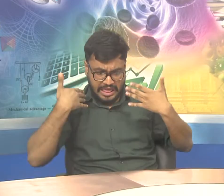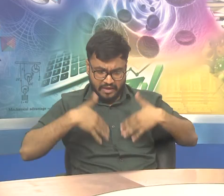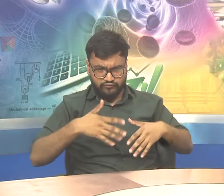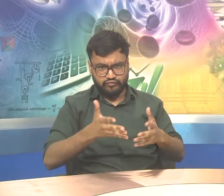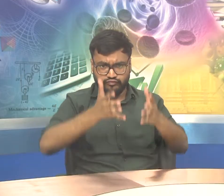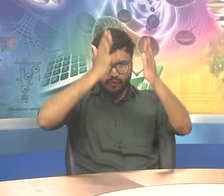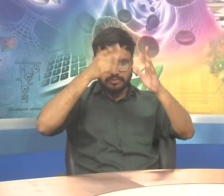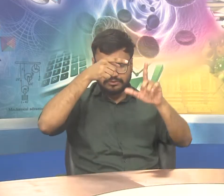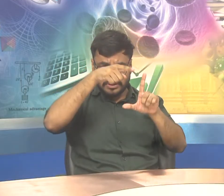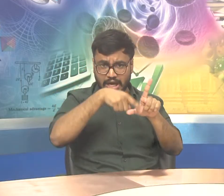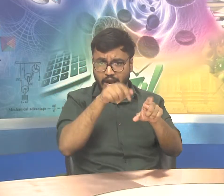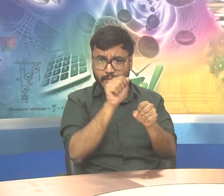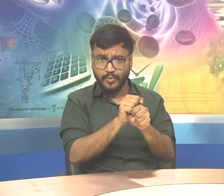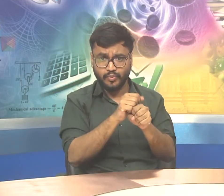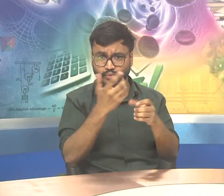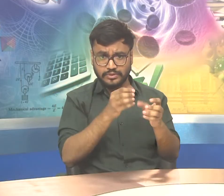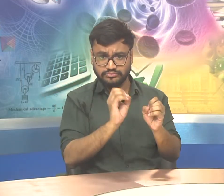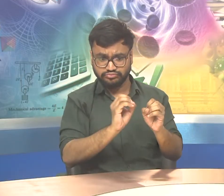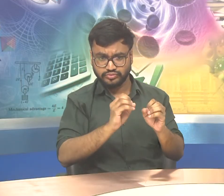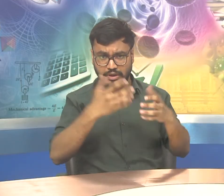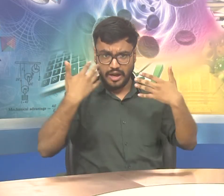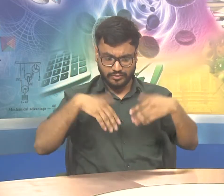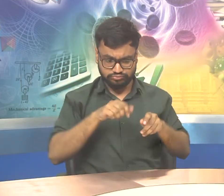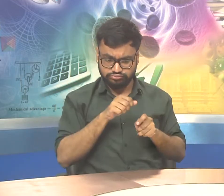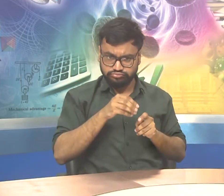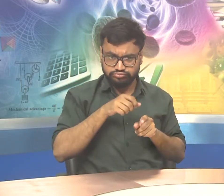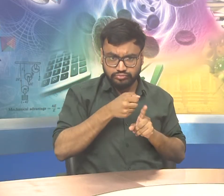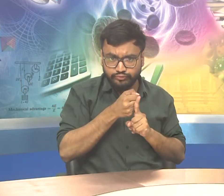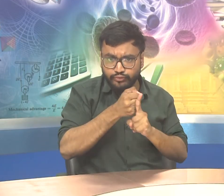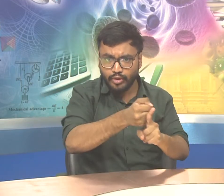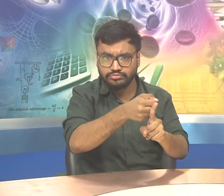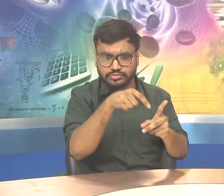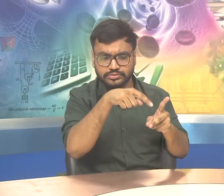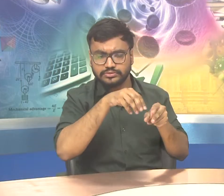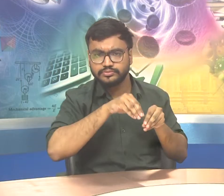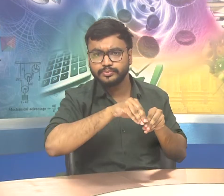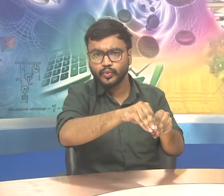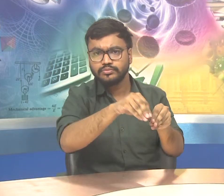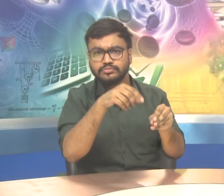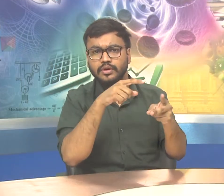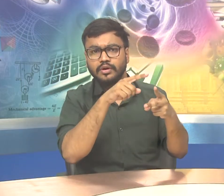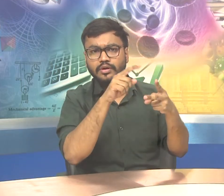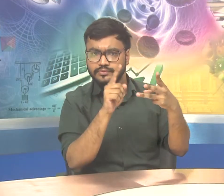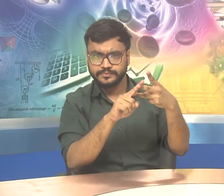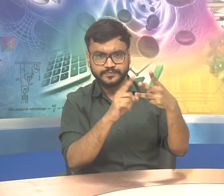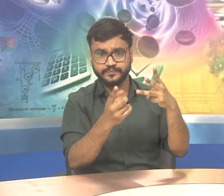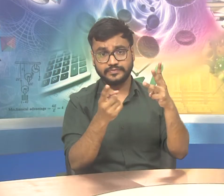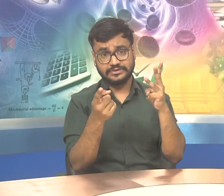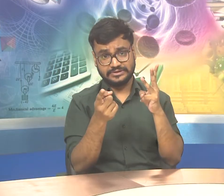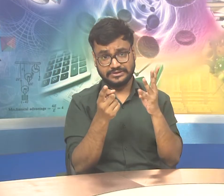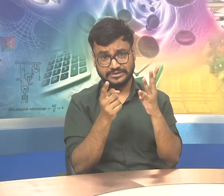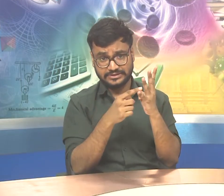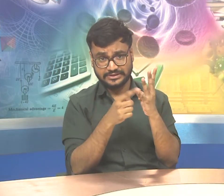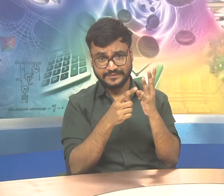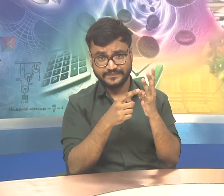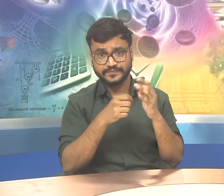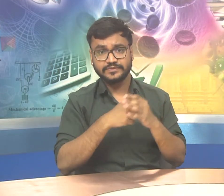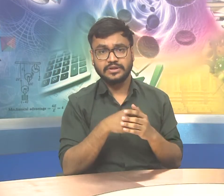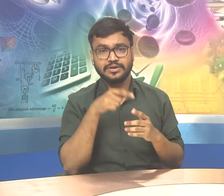When force acting on the body is perpendicular to the direction of the displacement of the